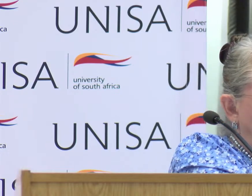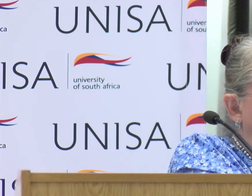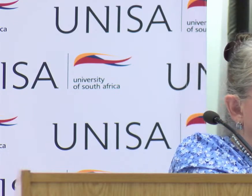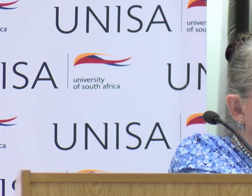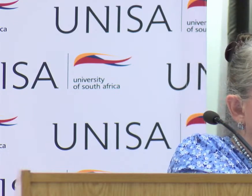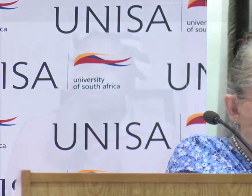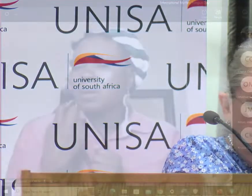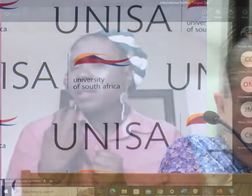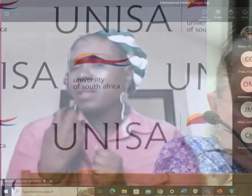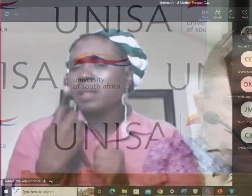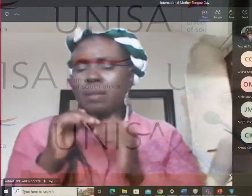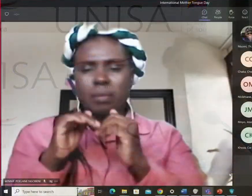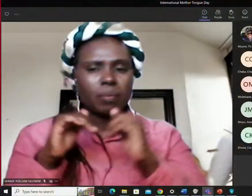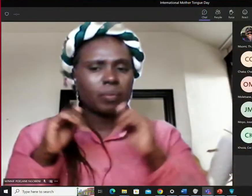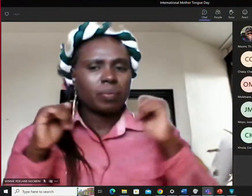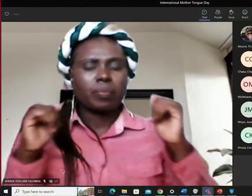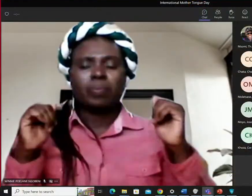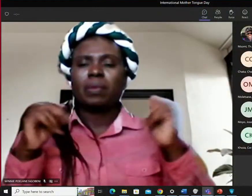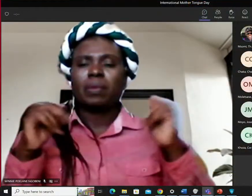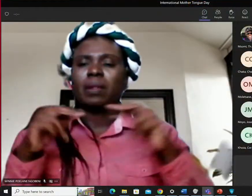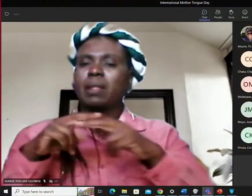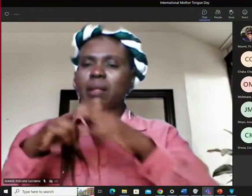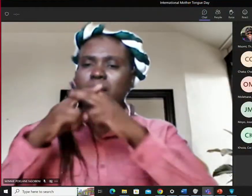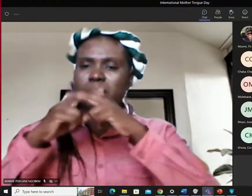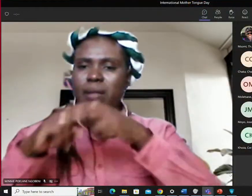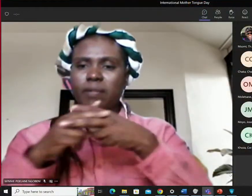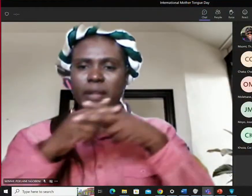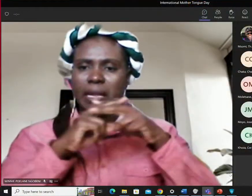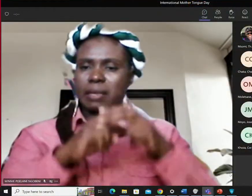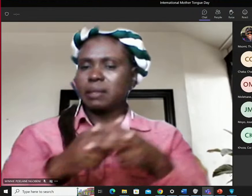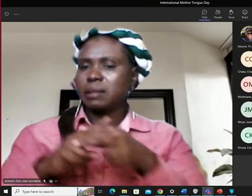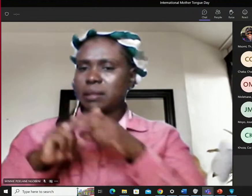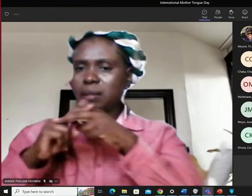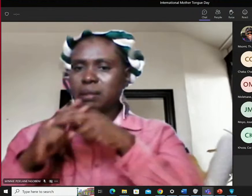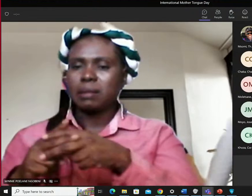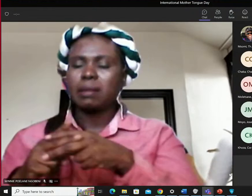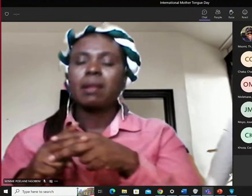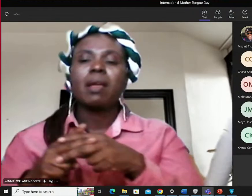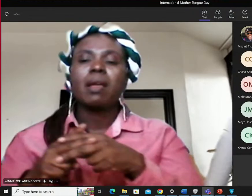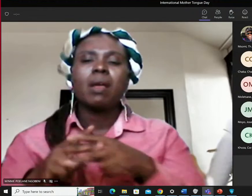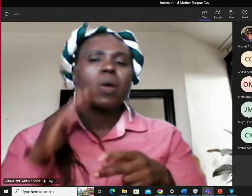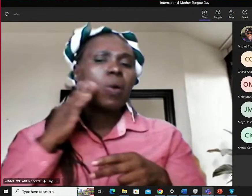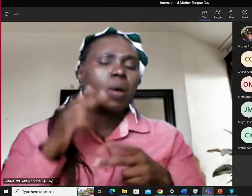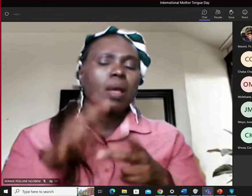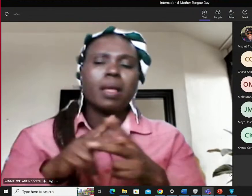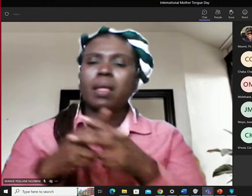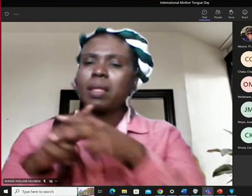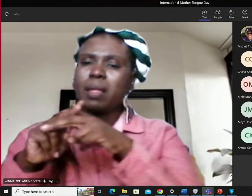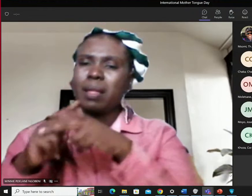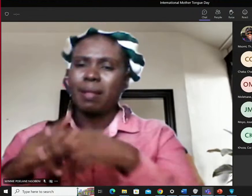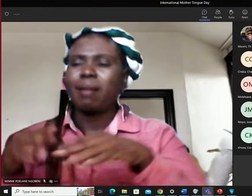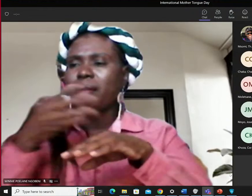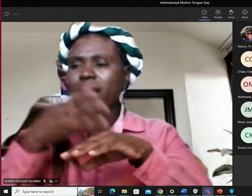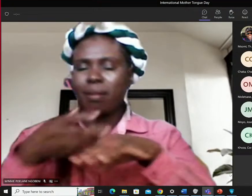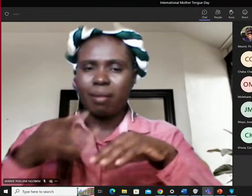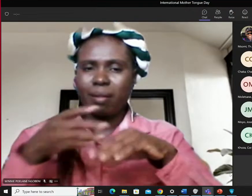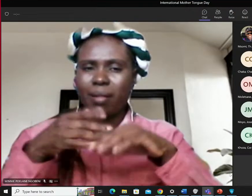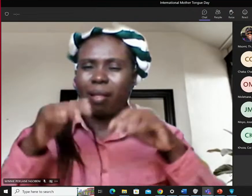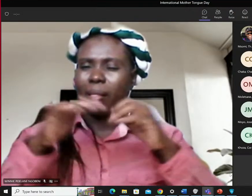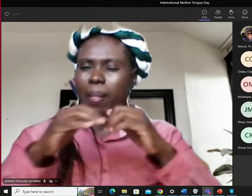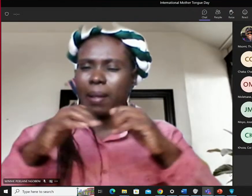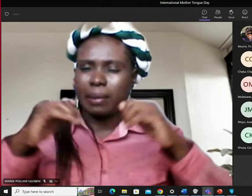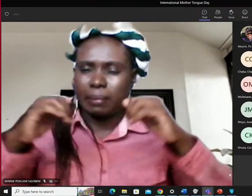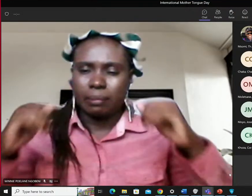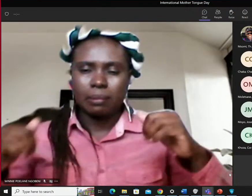with each other. And when they fight, there's a bad relationship because the